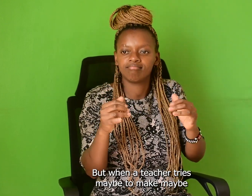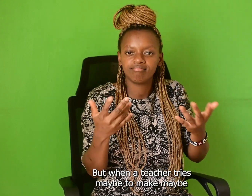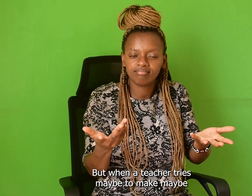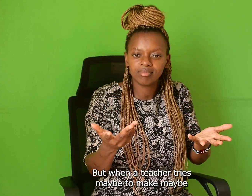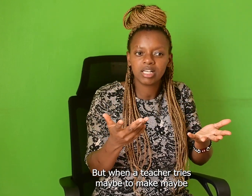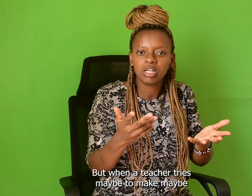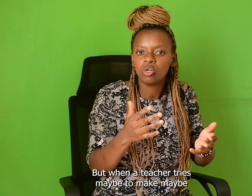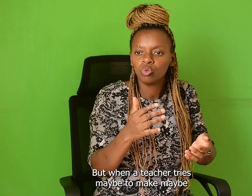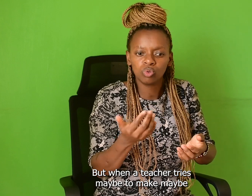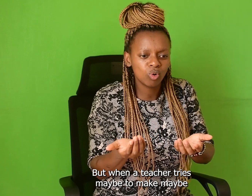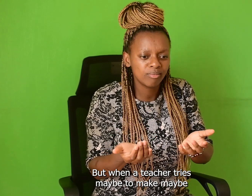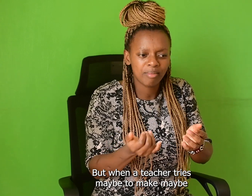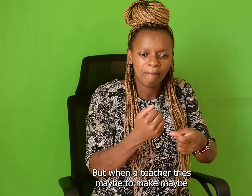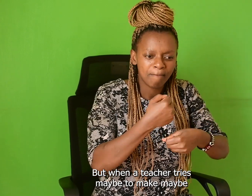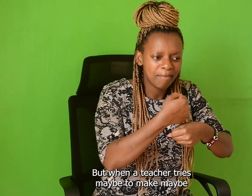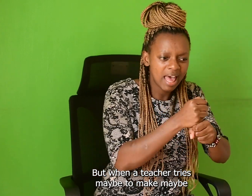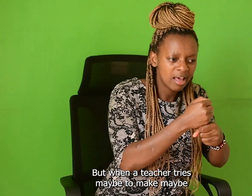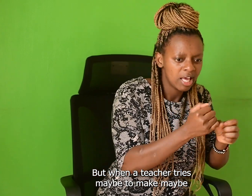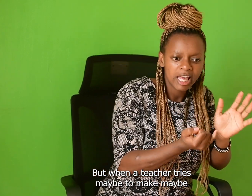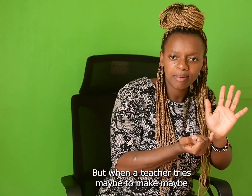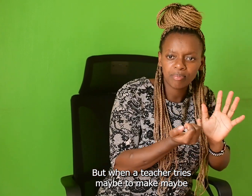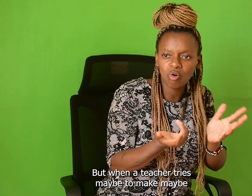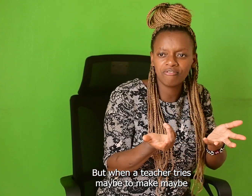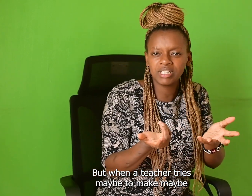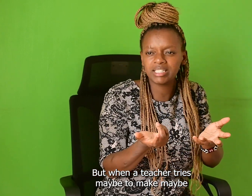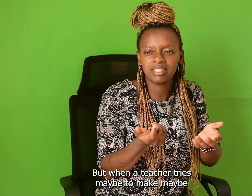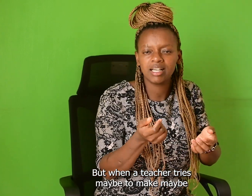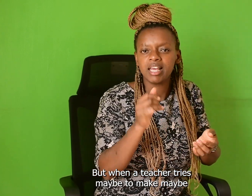tries maybe to make, maybe